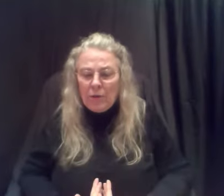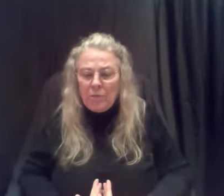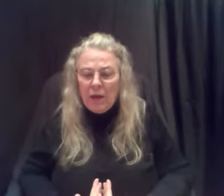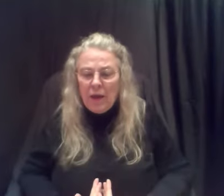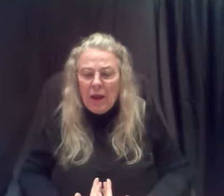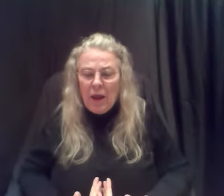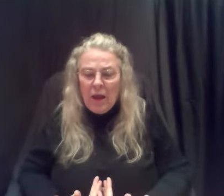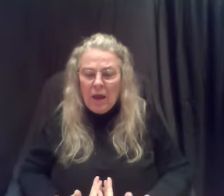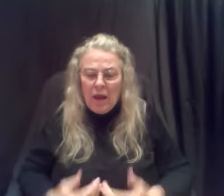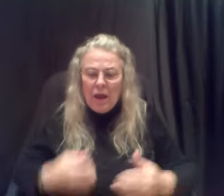disappointment and